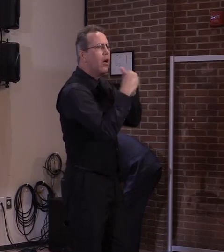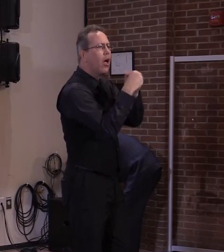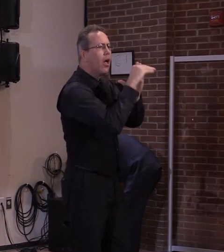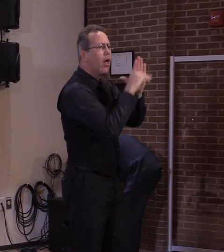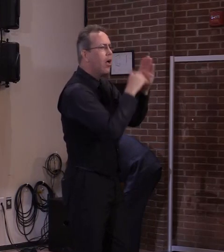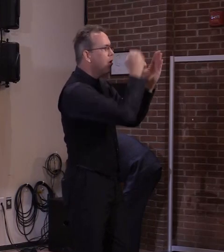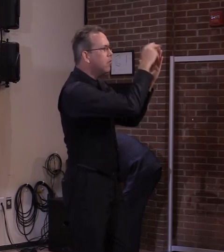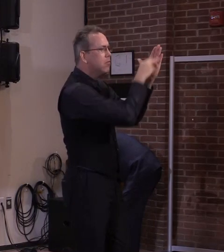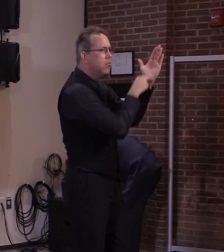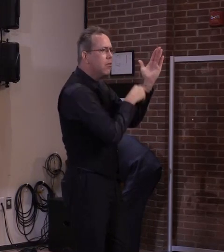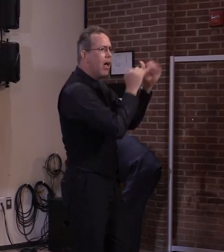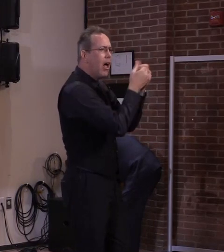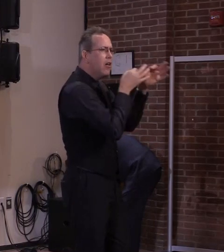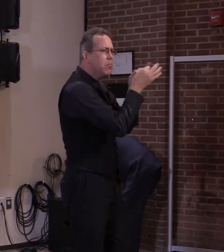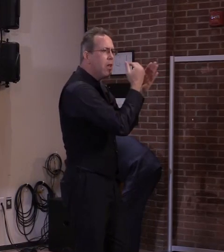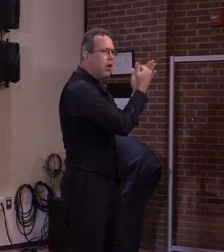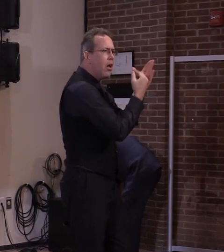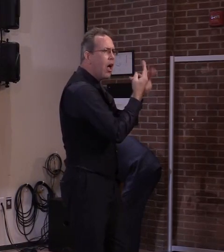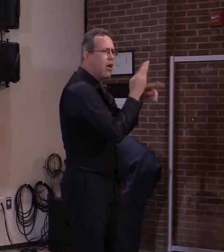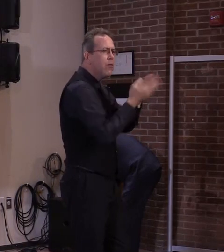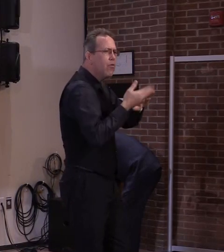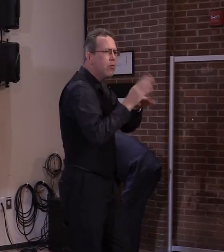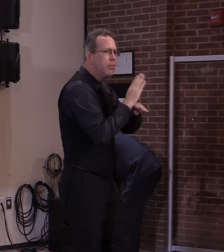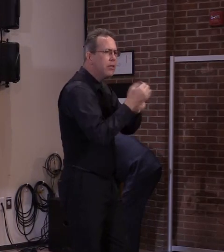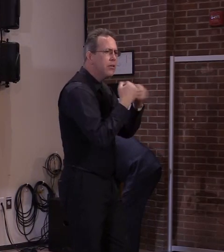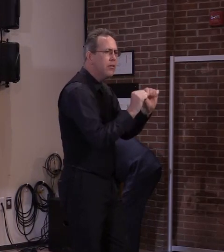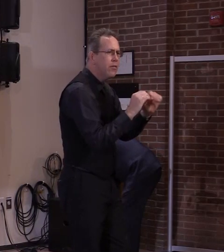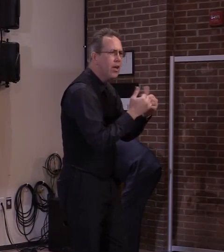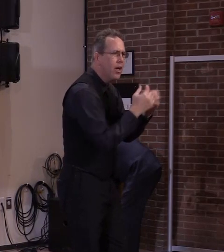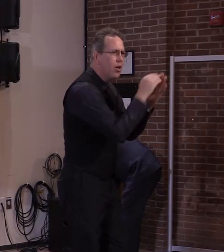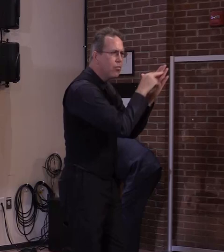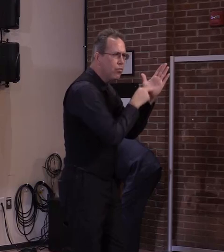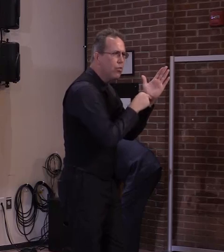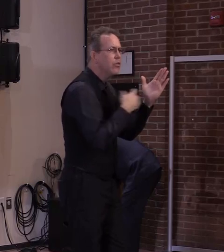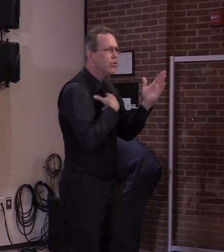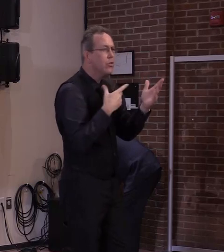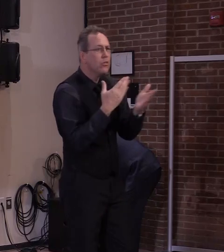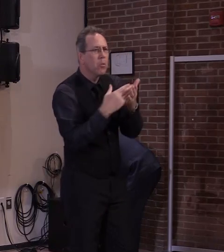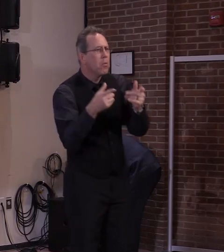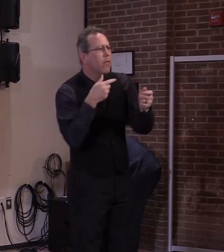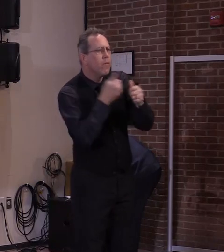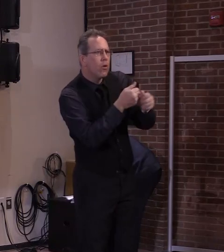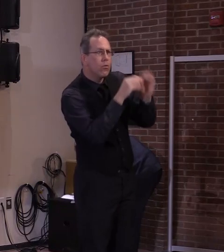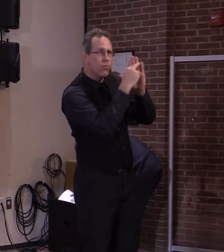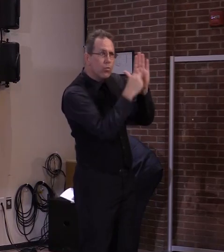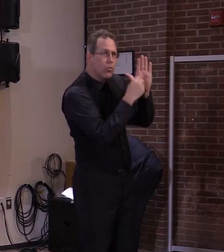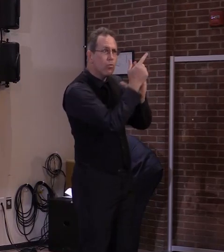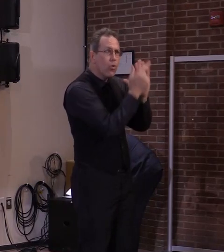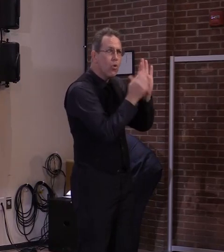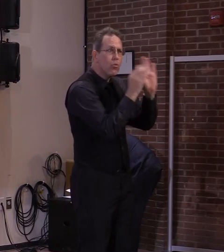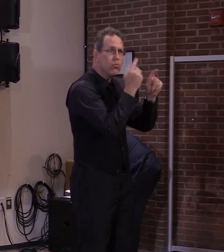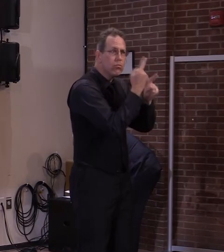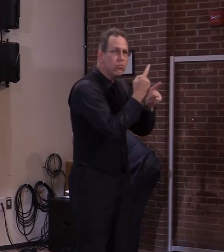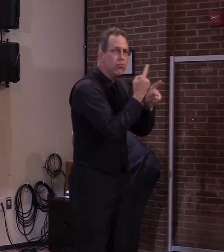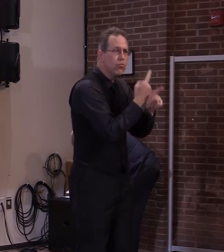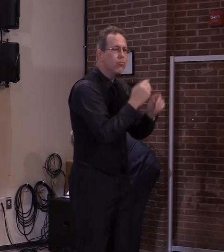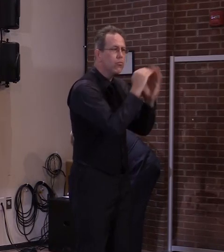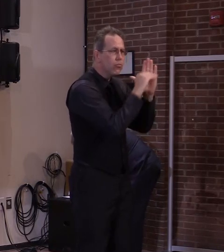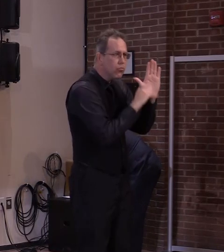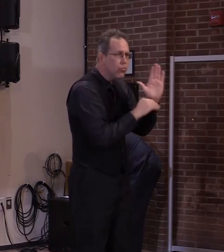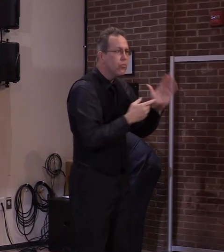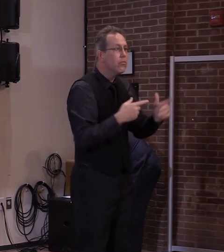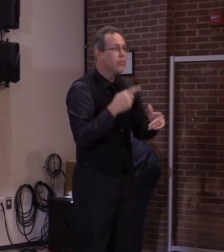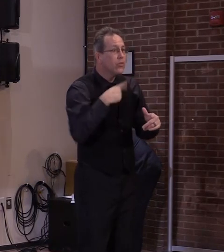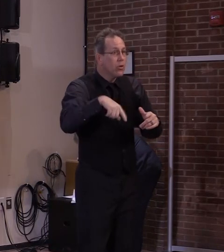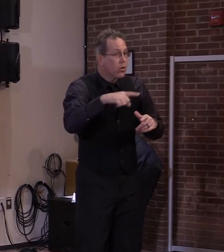covered, encourage your employees to get vaccinated and boosted. As we've said, fully vaccinated employees do